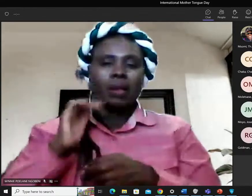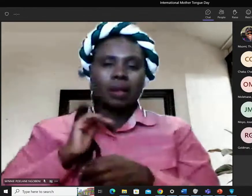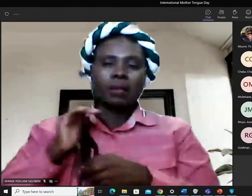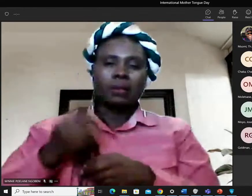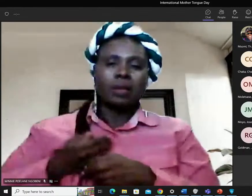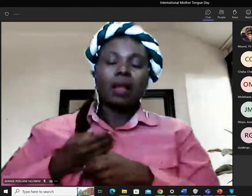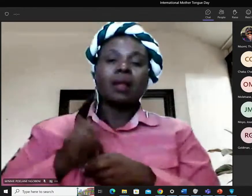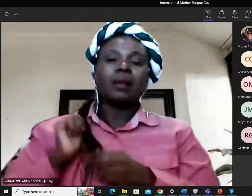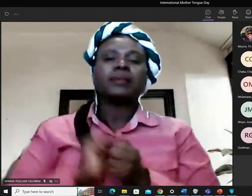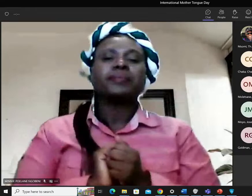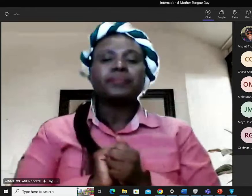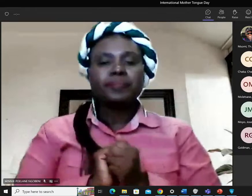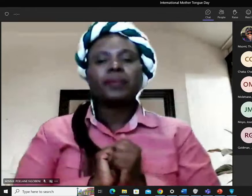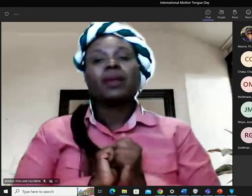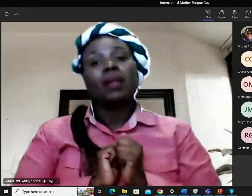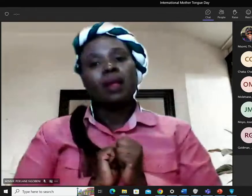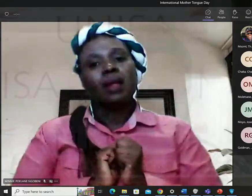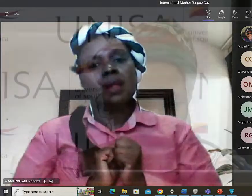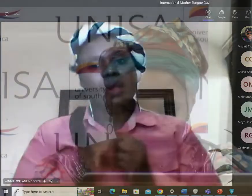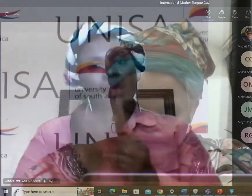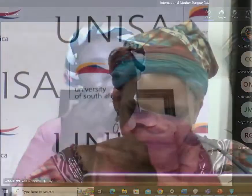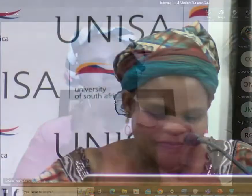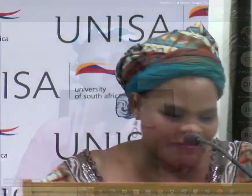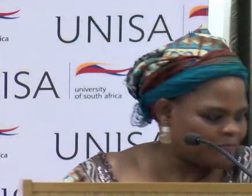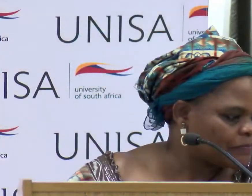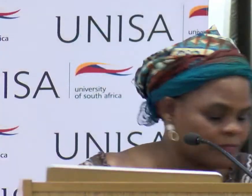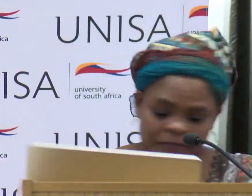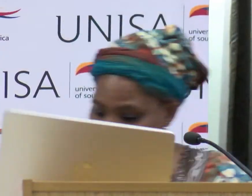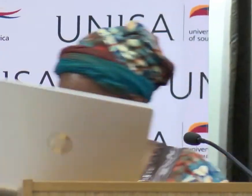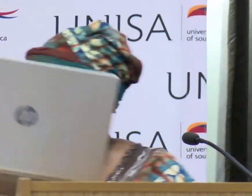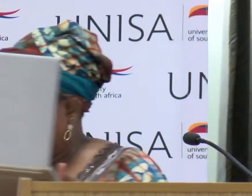to end the, thank you.